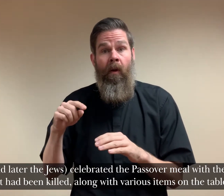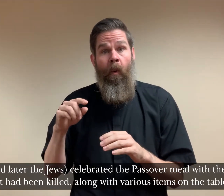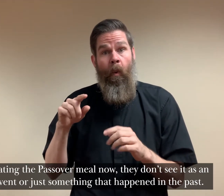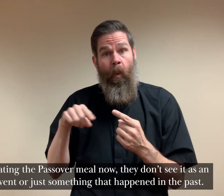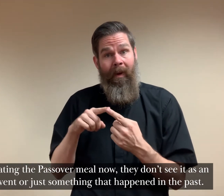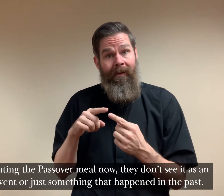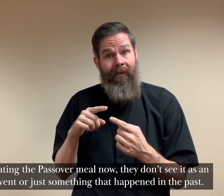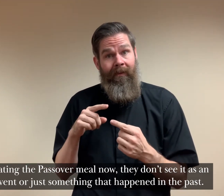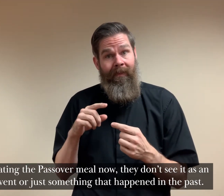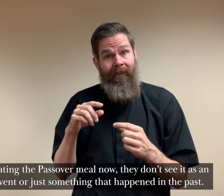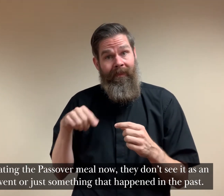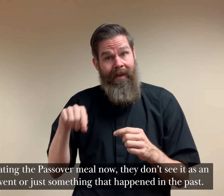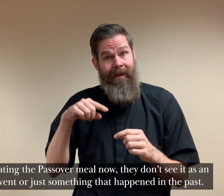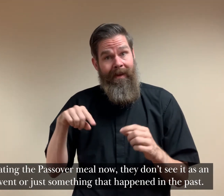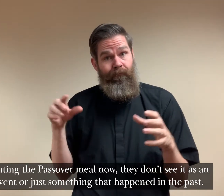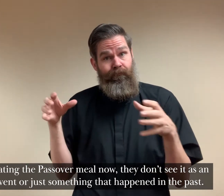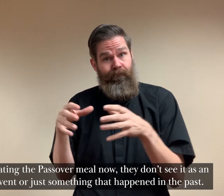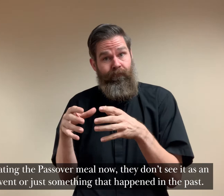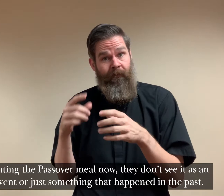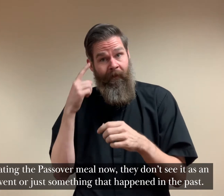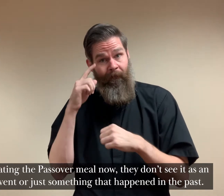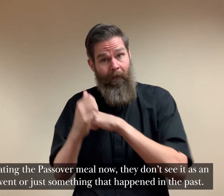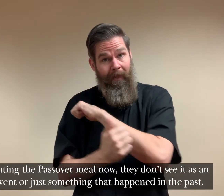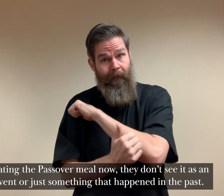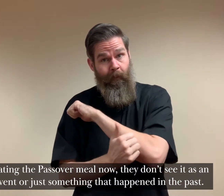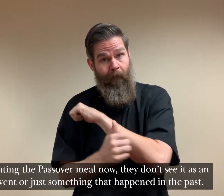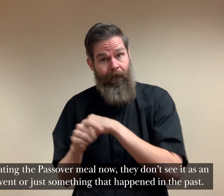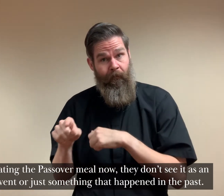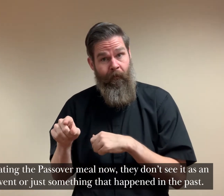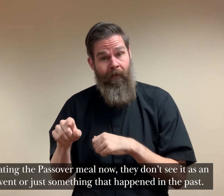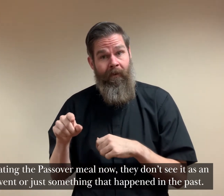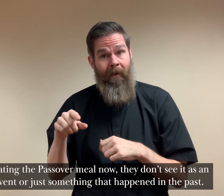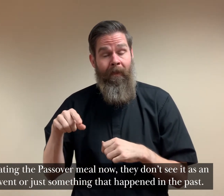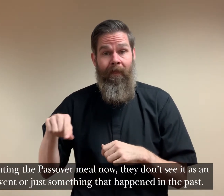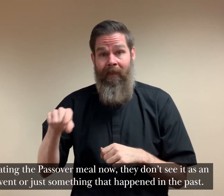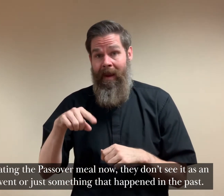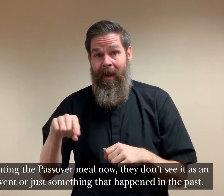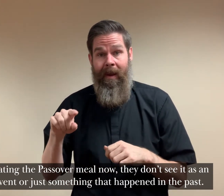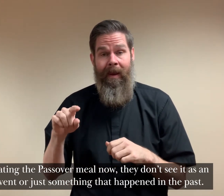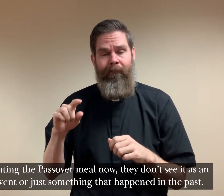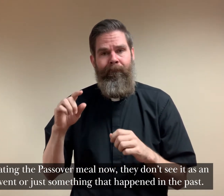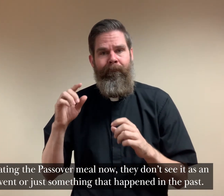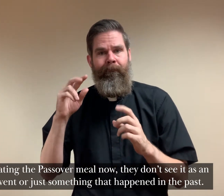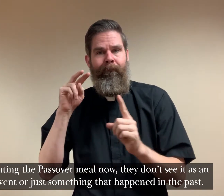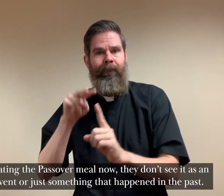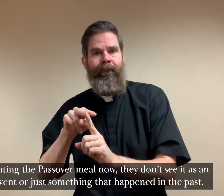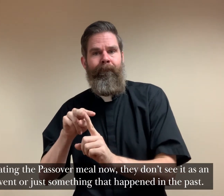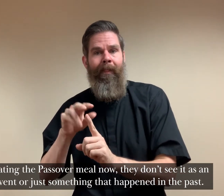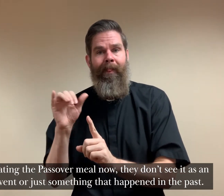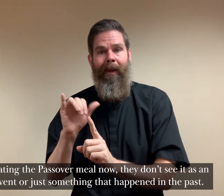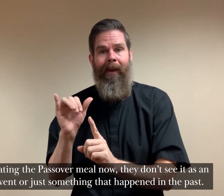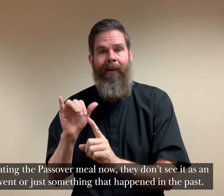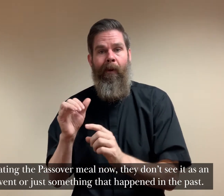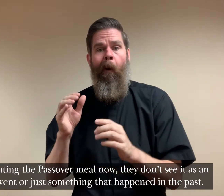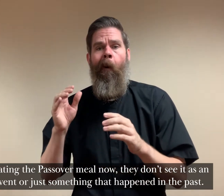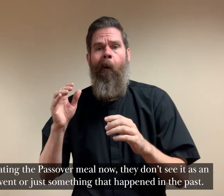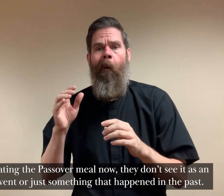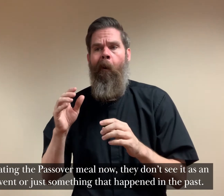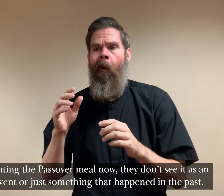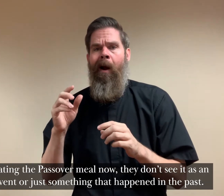While celebrating the Passover meal now, they don't see it as a historical event or just something that